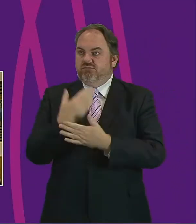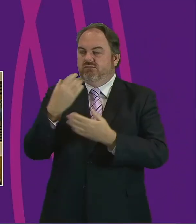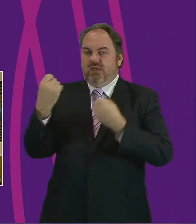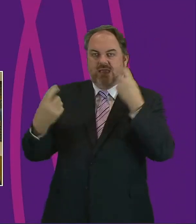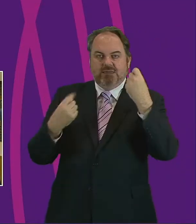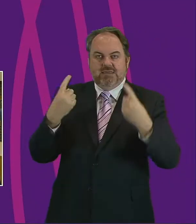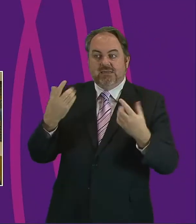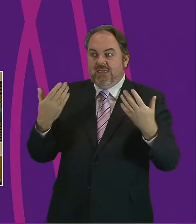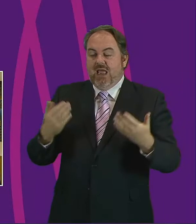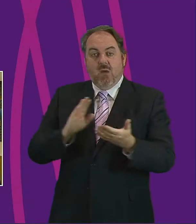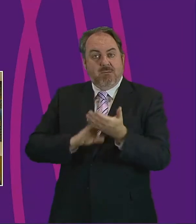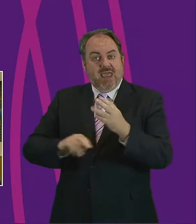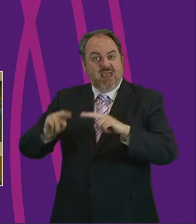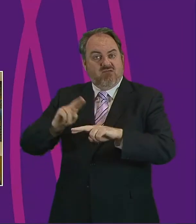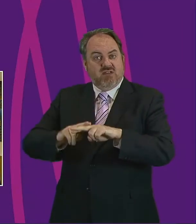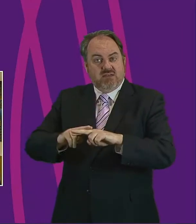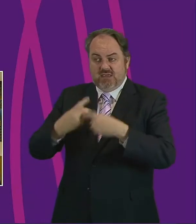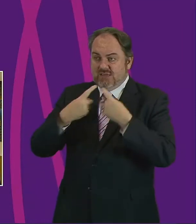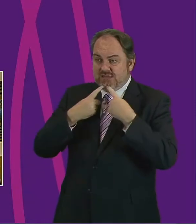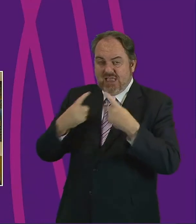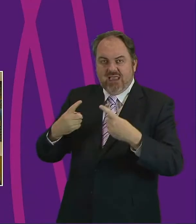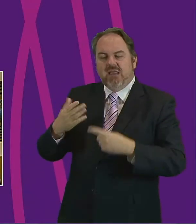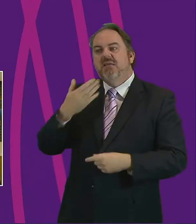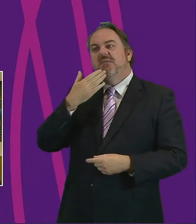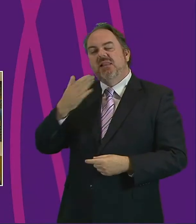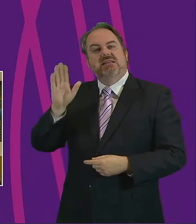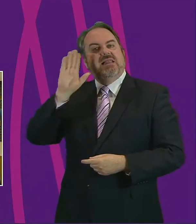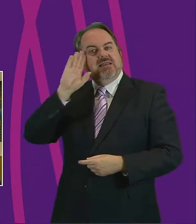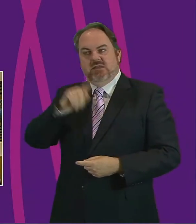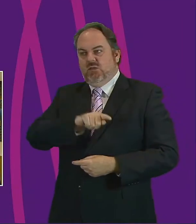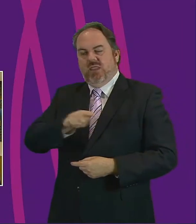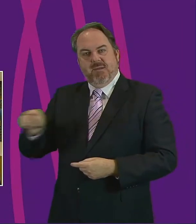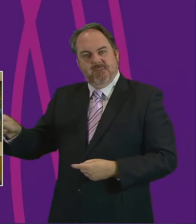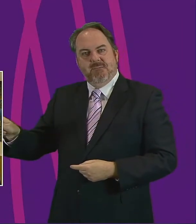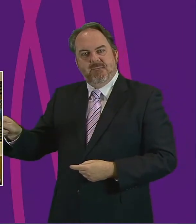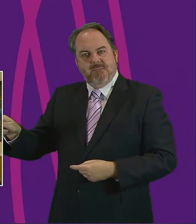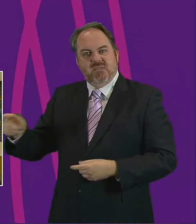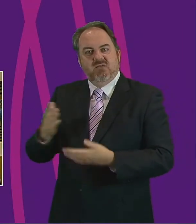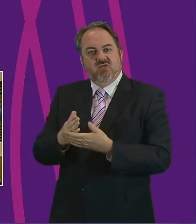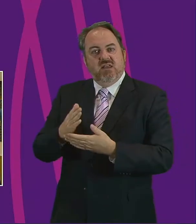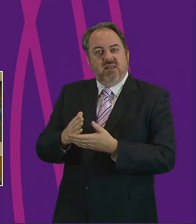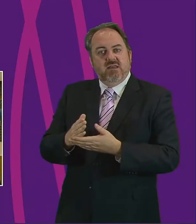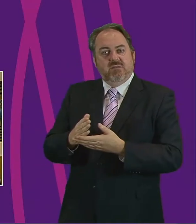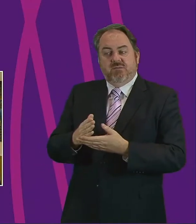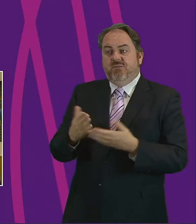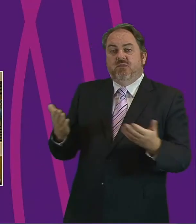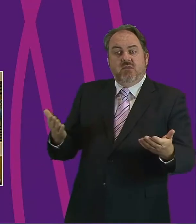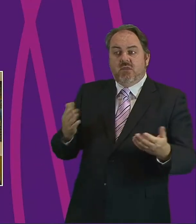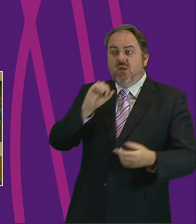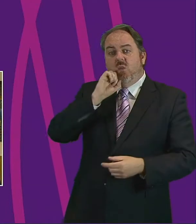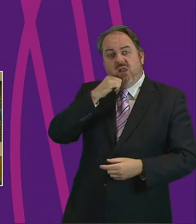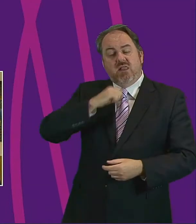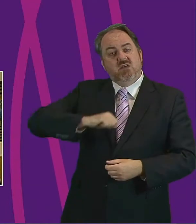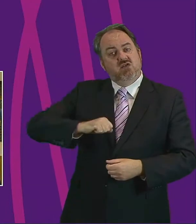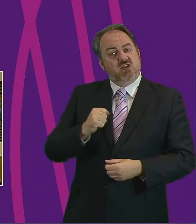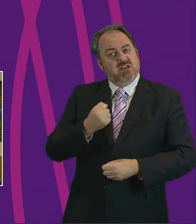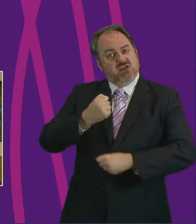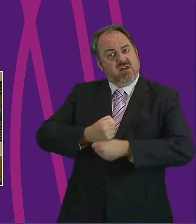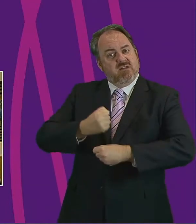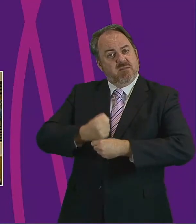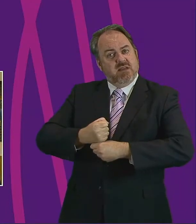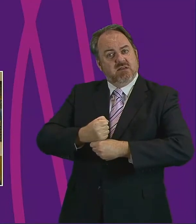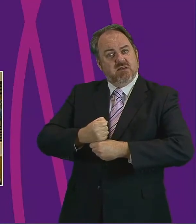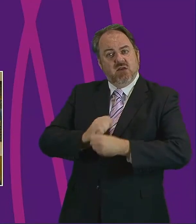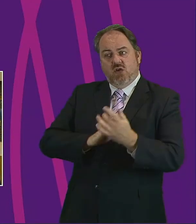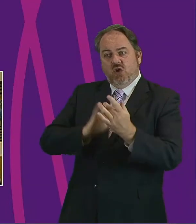are now suggesting them. We need the government to be open to these ideas as well. To take two, will the Scottish Government to commit to contact